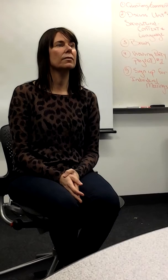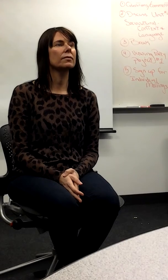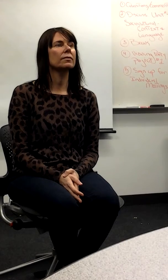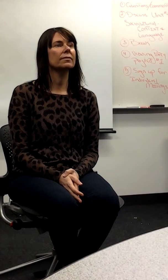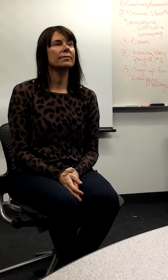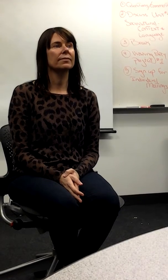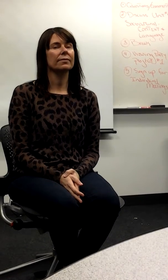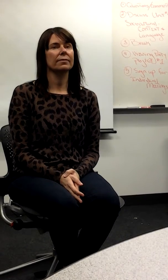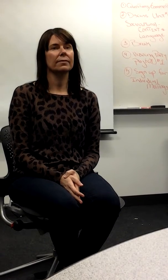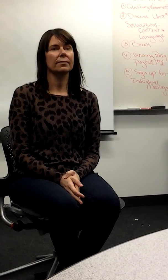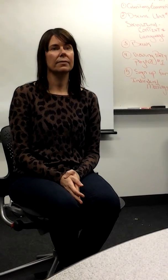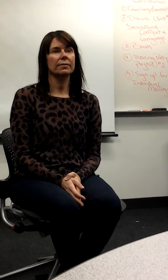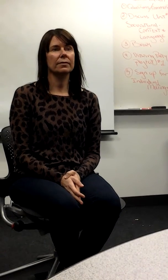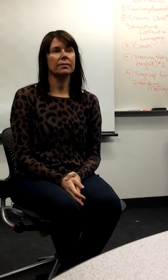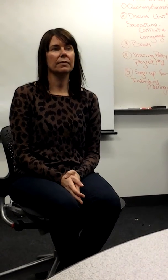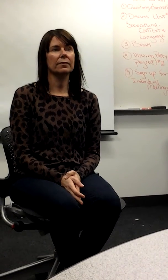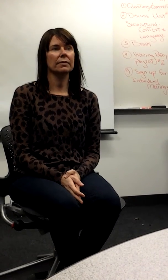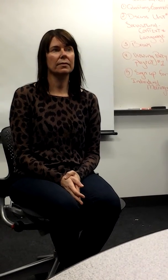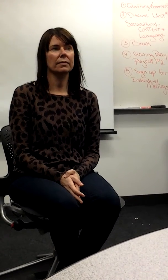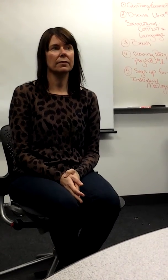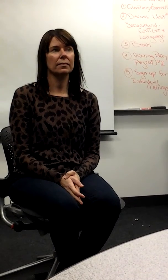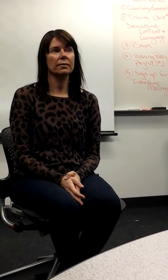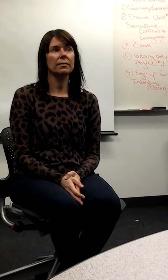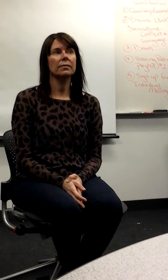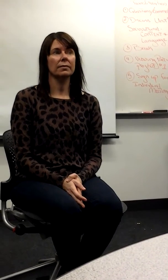that we would act out the story on a hill.